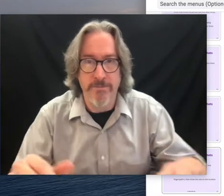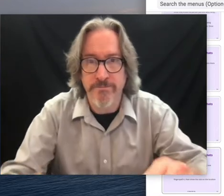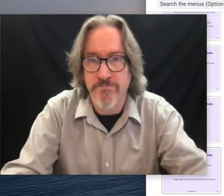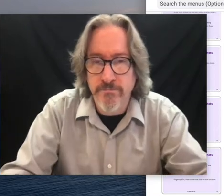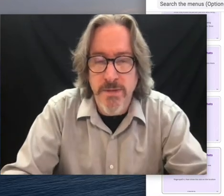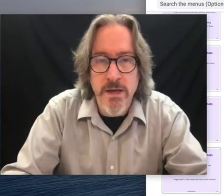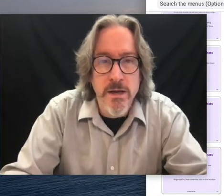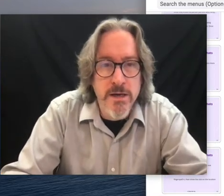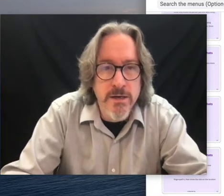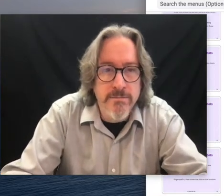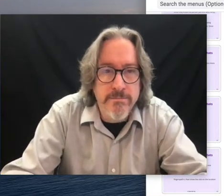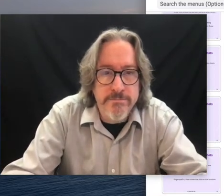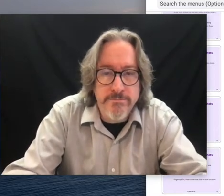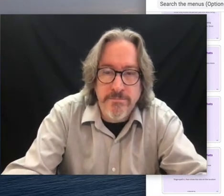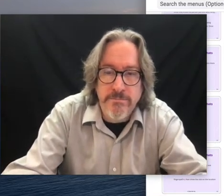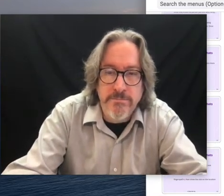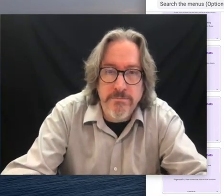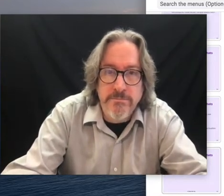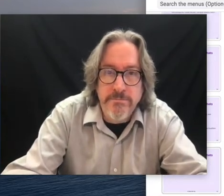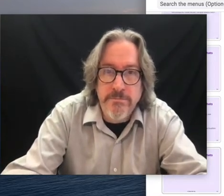Okay.